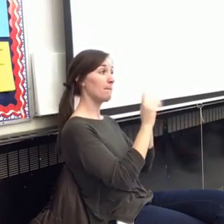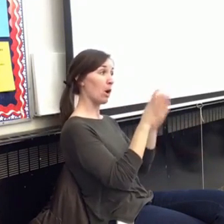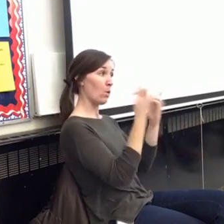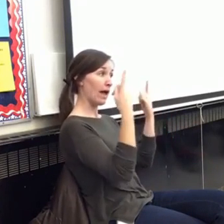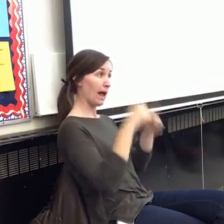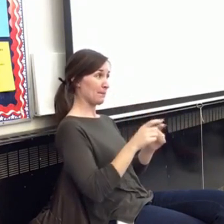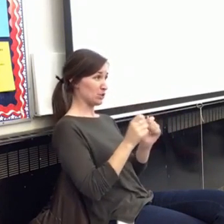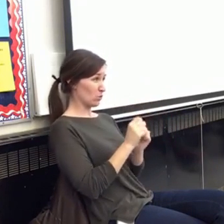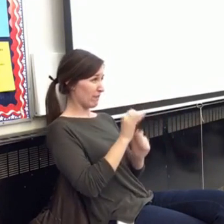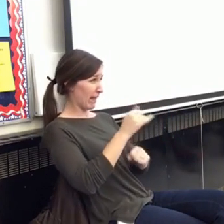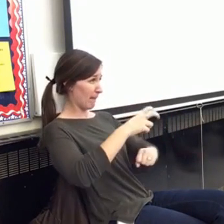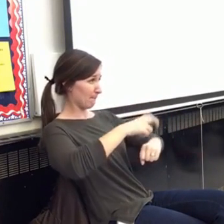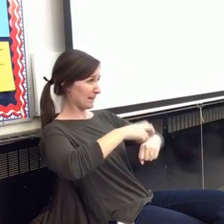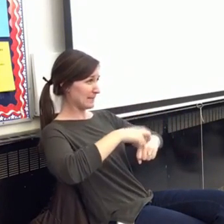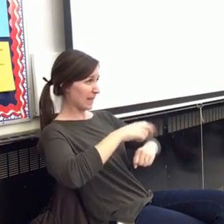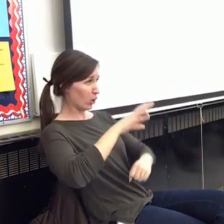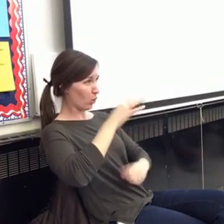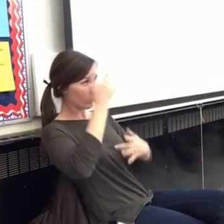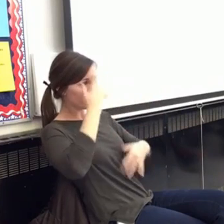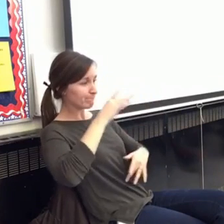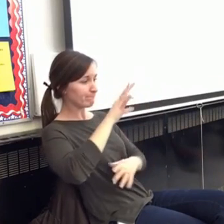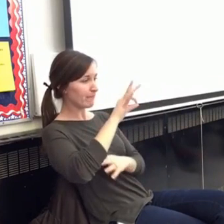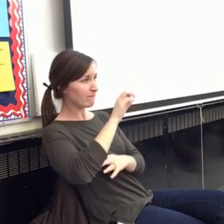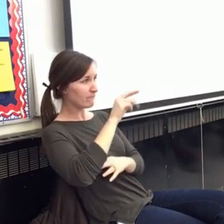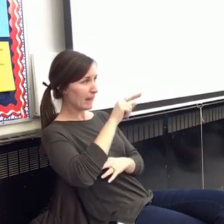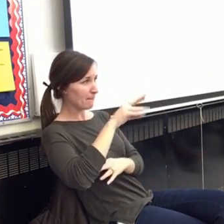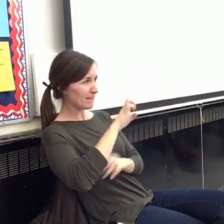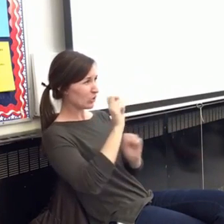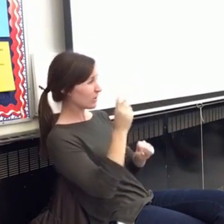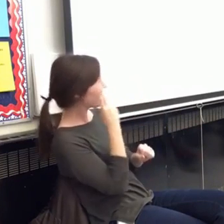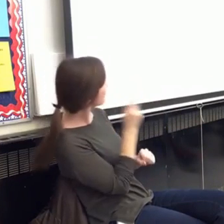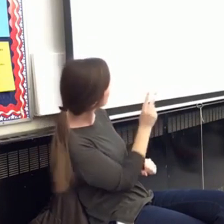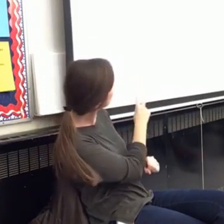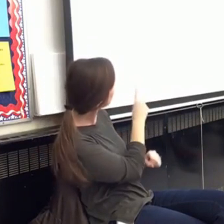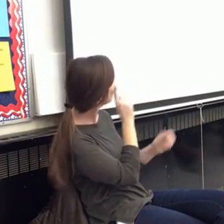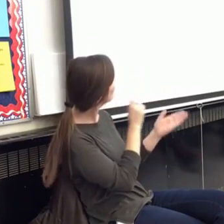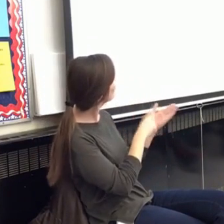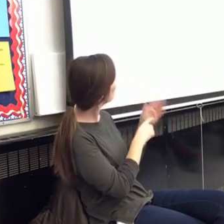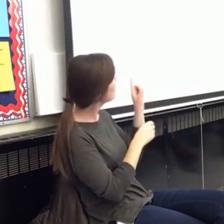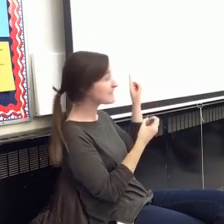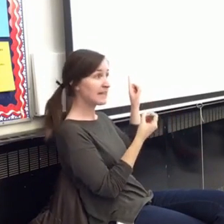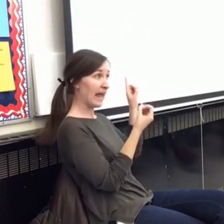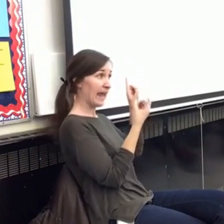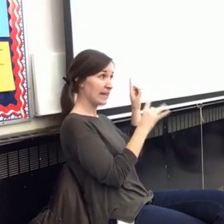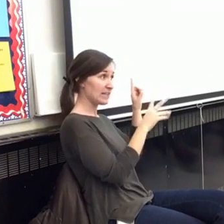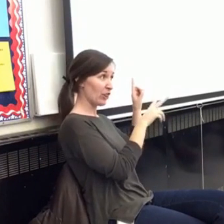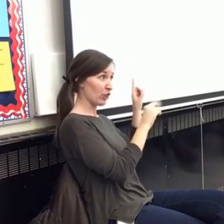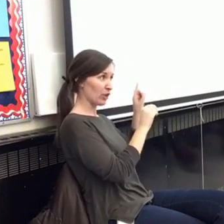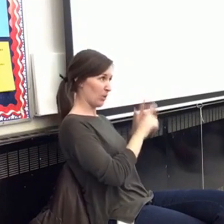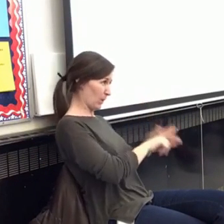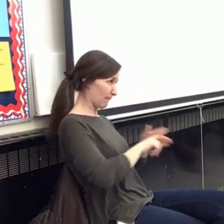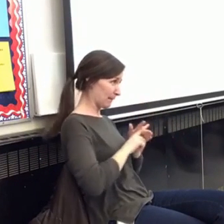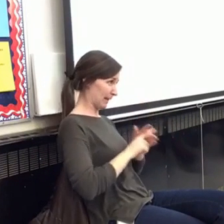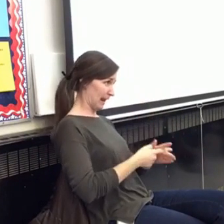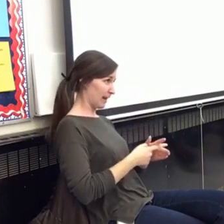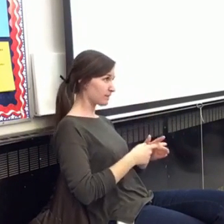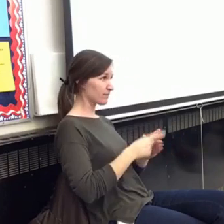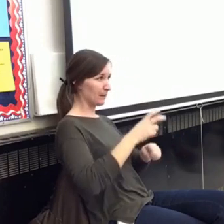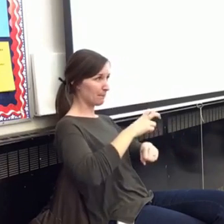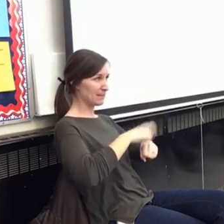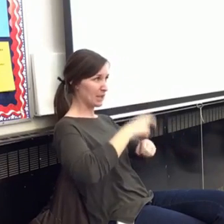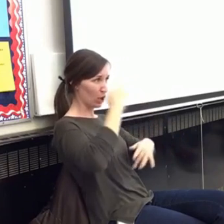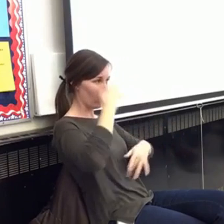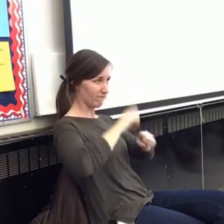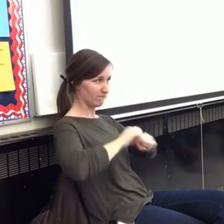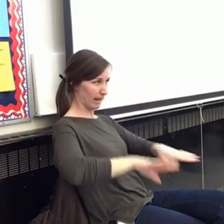this potato famine, as you can see from this chart, notice that in this chart, in 1830, that's when it begins, is we are going to